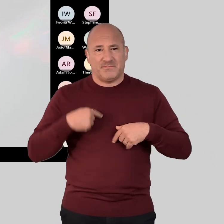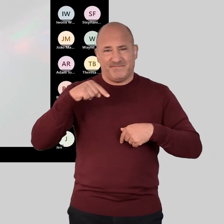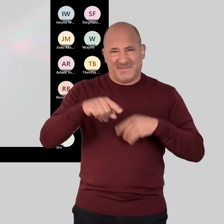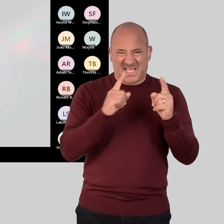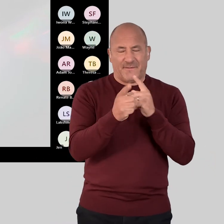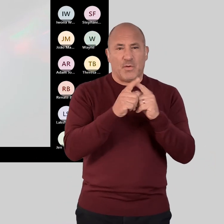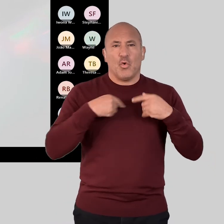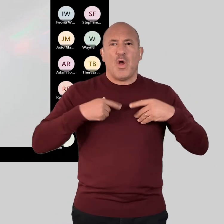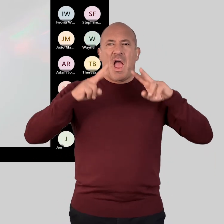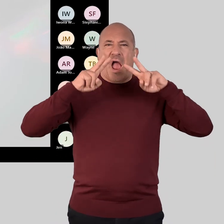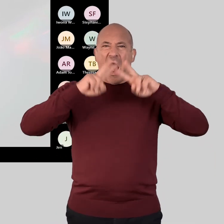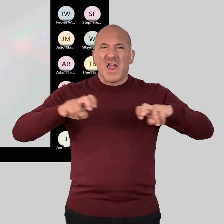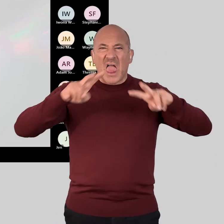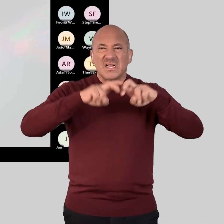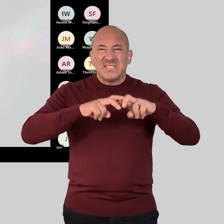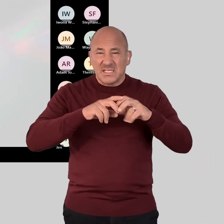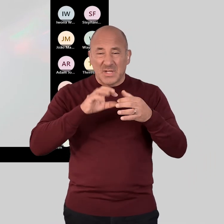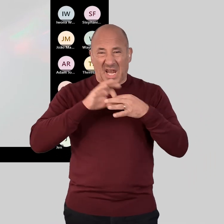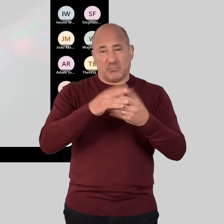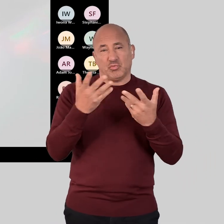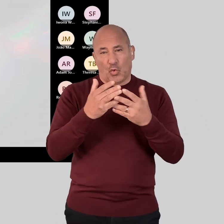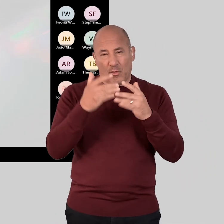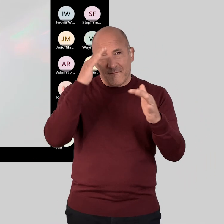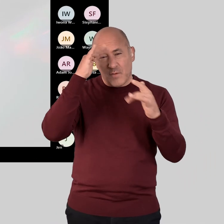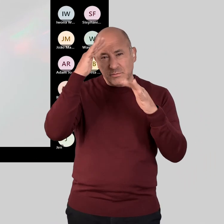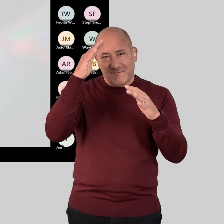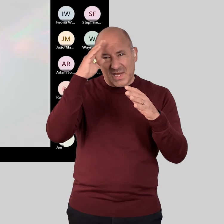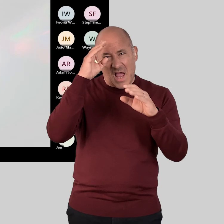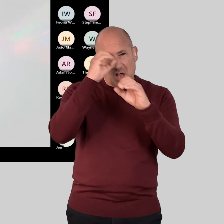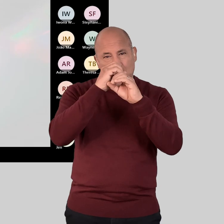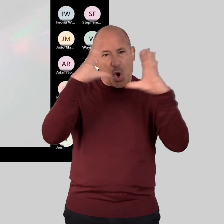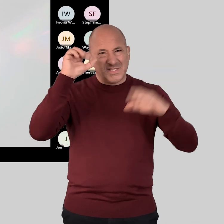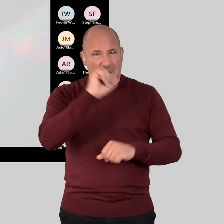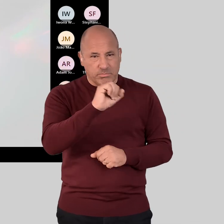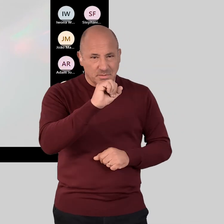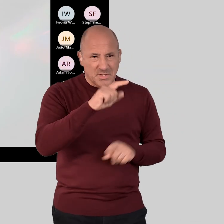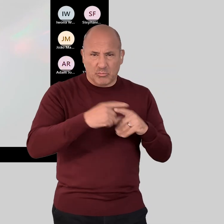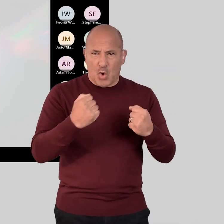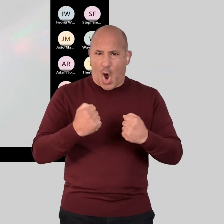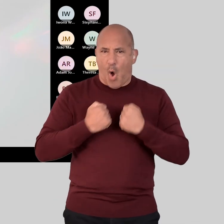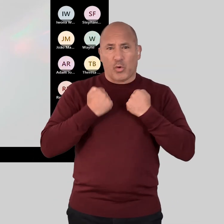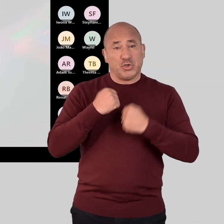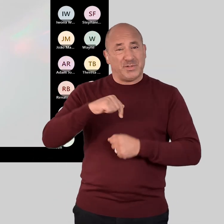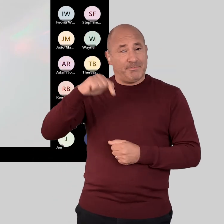analysis? Are you white paper? Are you yes, right.